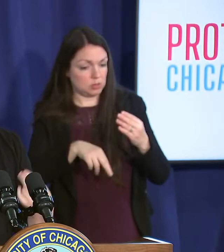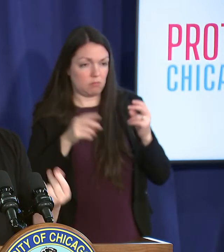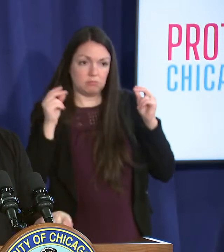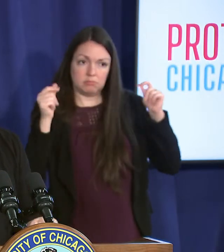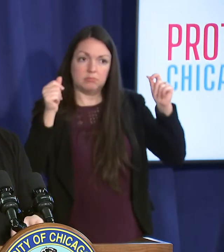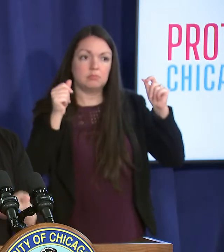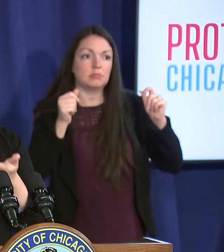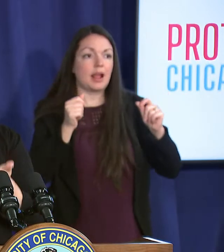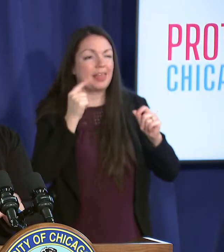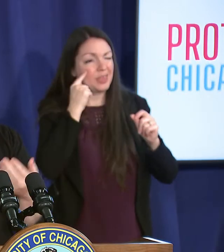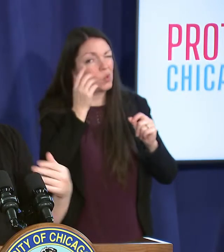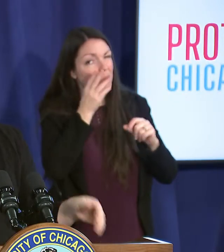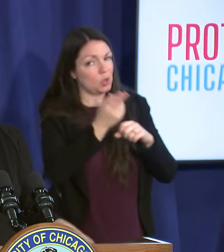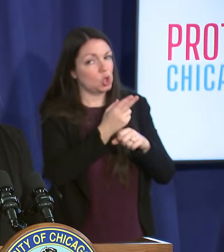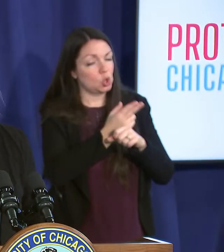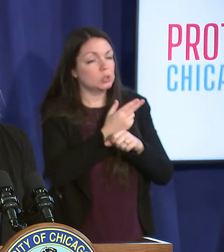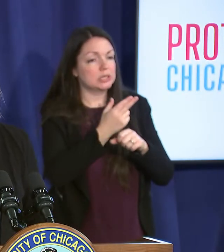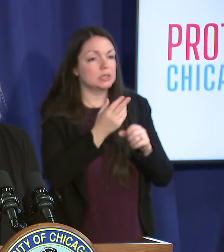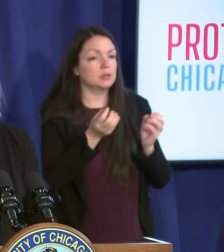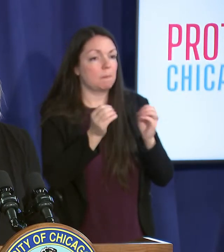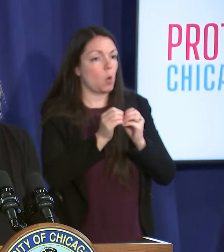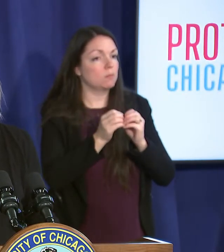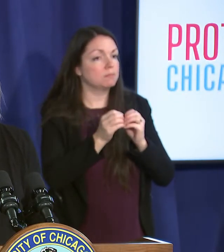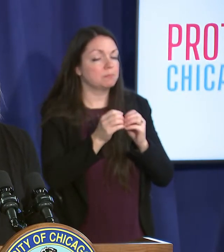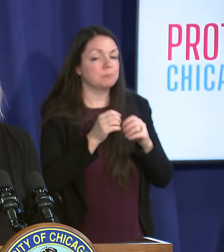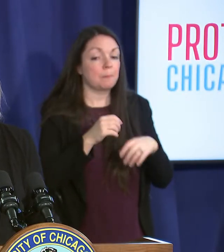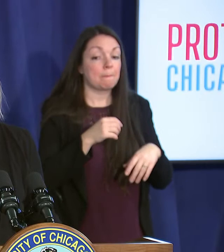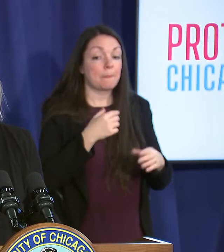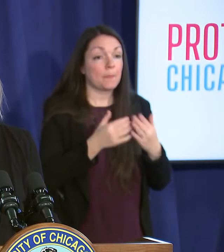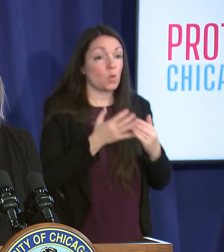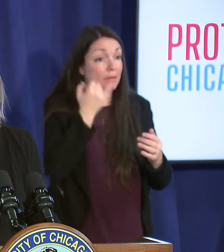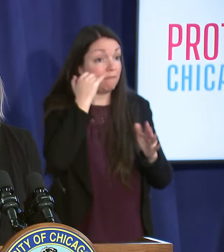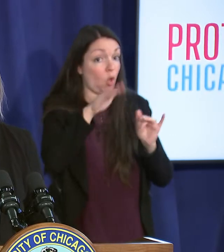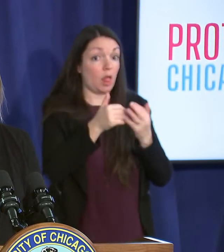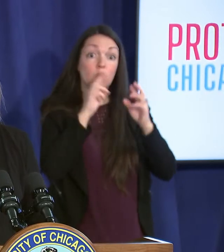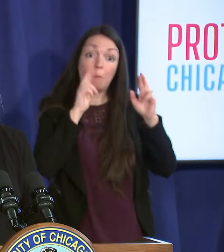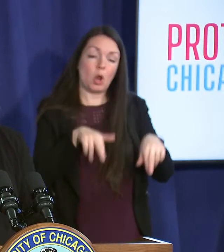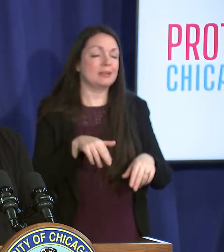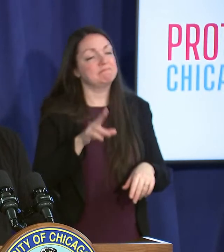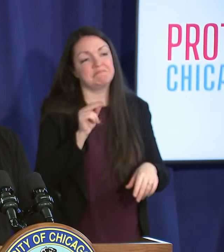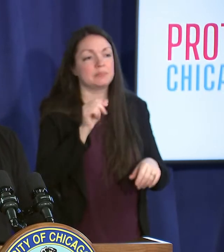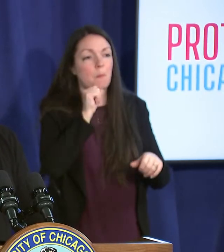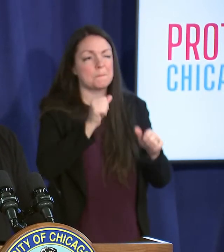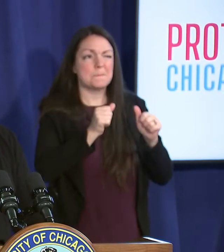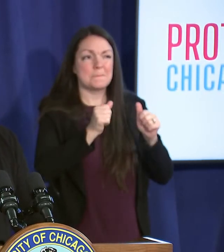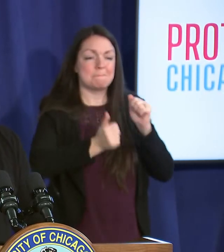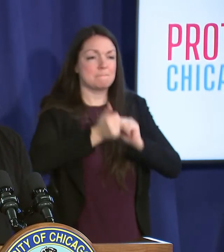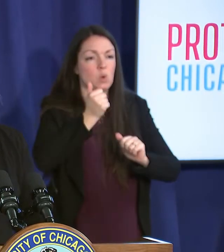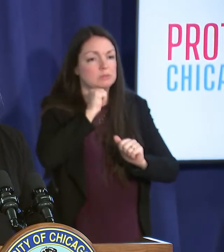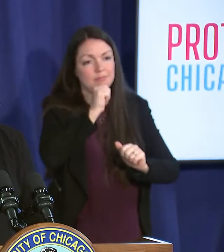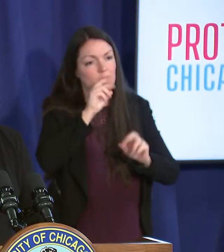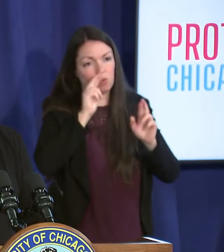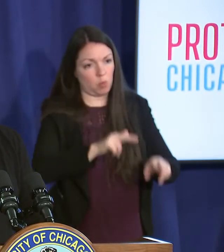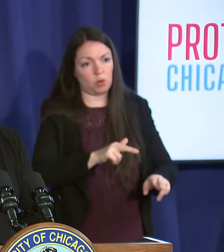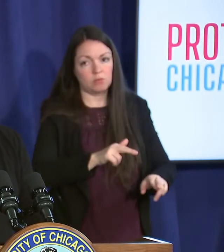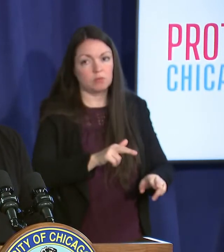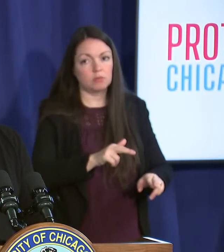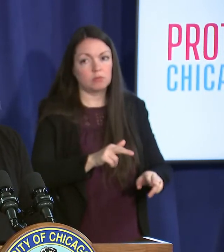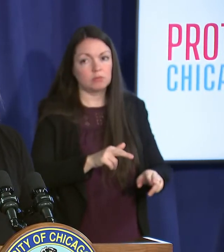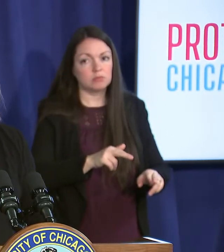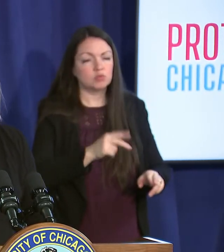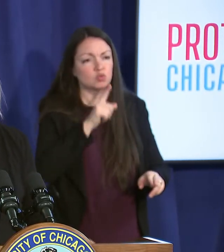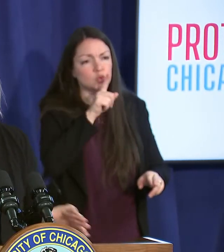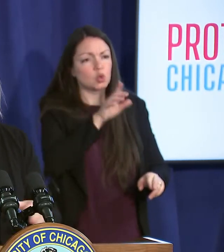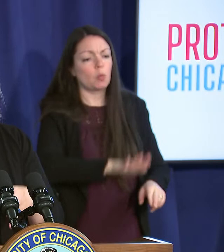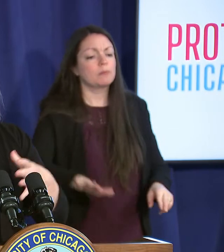increasingly they're going to be what we're using. To the point of whether they are all reported, they are not. The great majority are not reported. COVID. And that is true all over the country, but it's